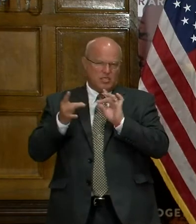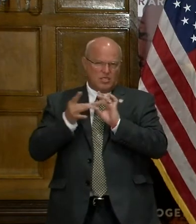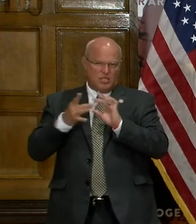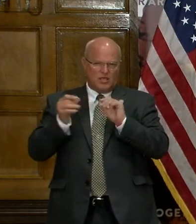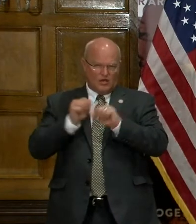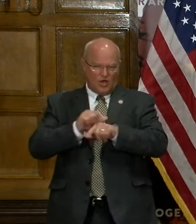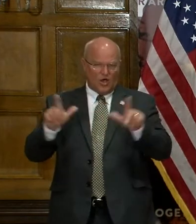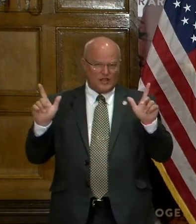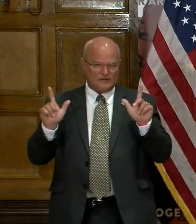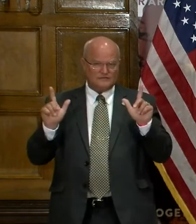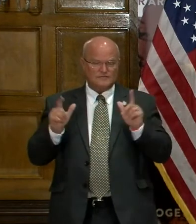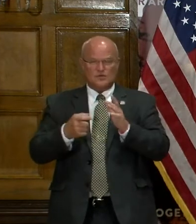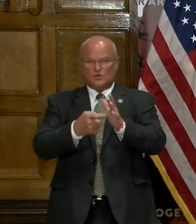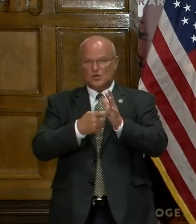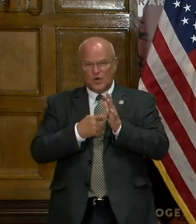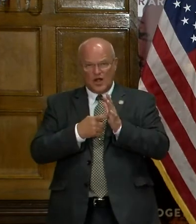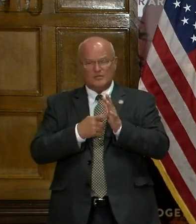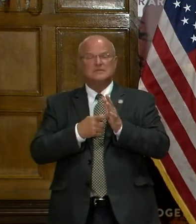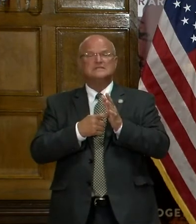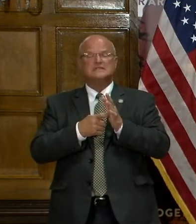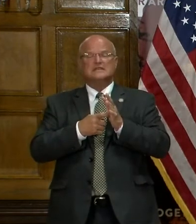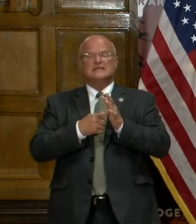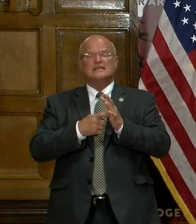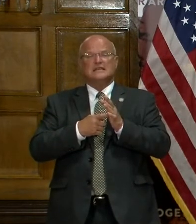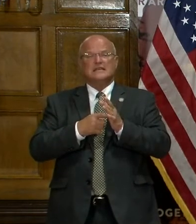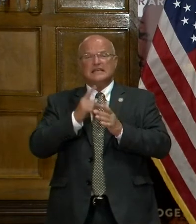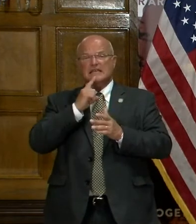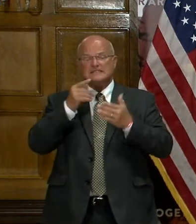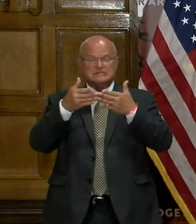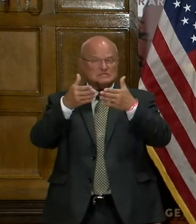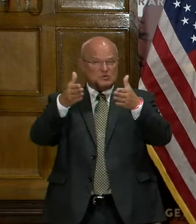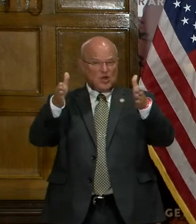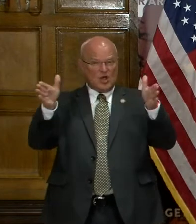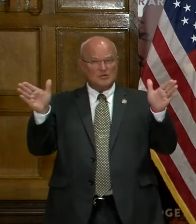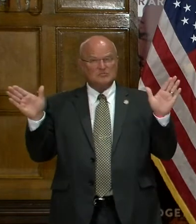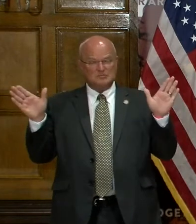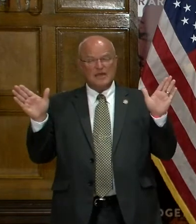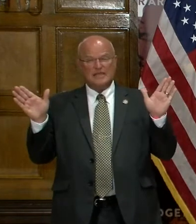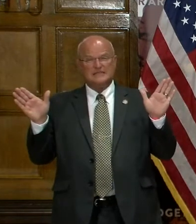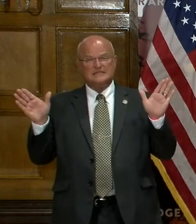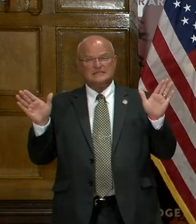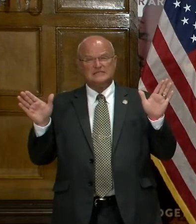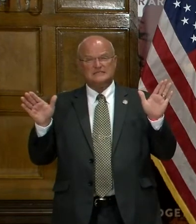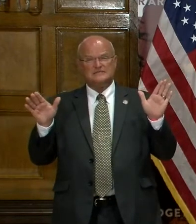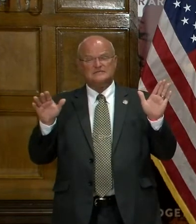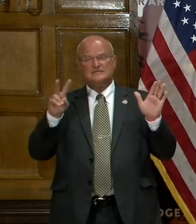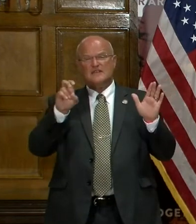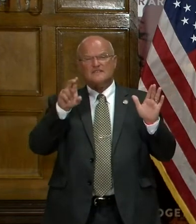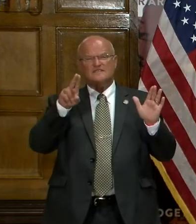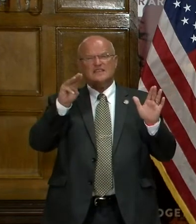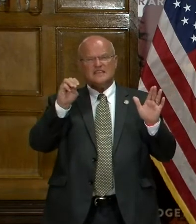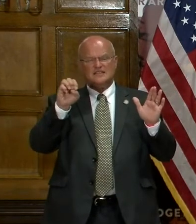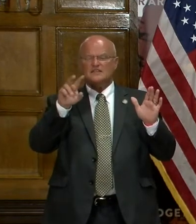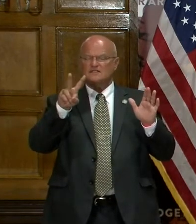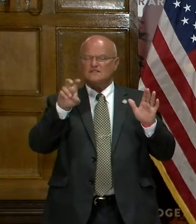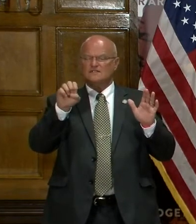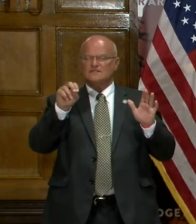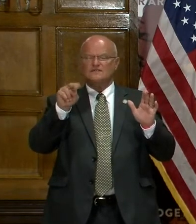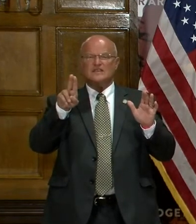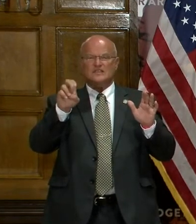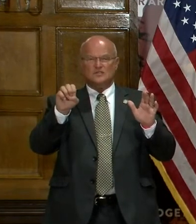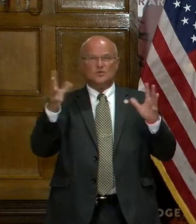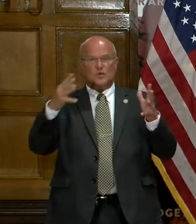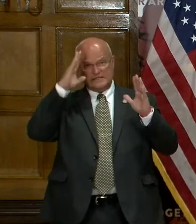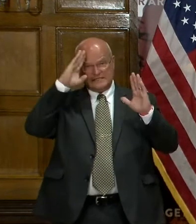facility requirement. It's a broad-based venue specifications as to what